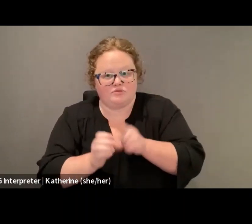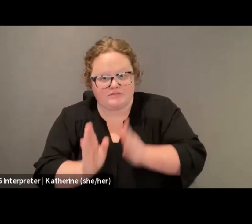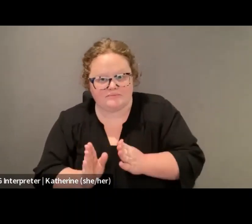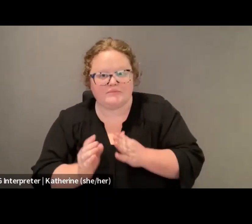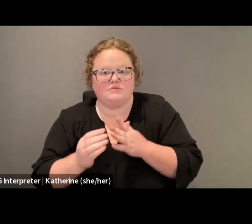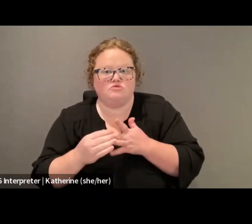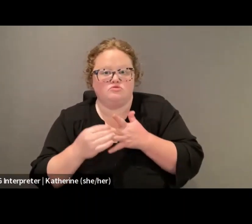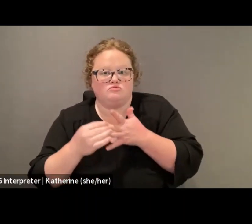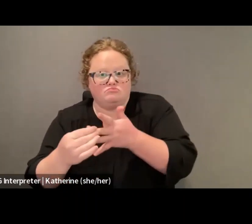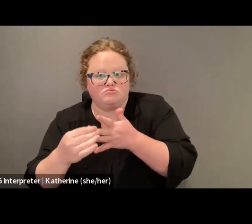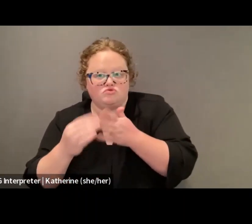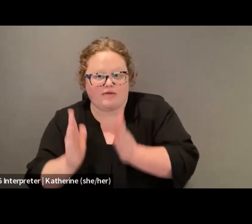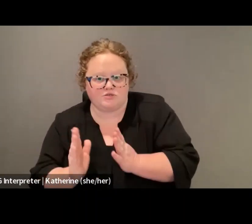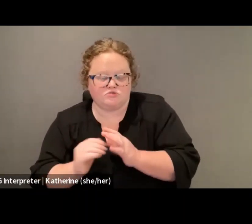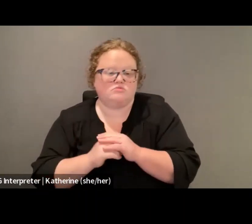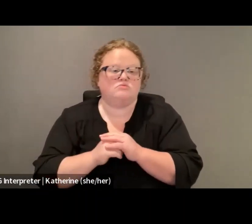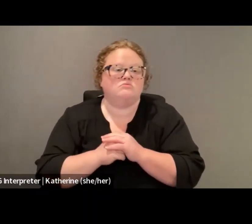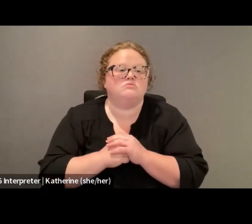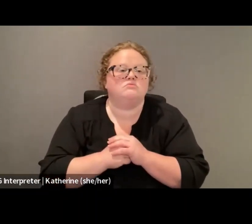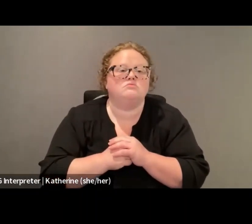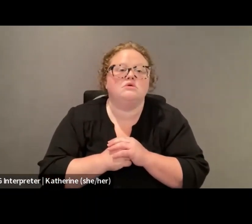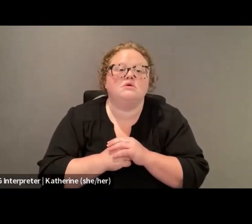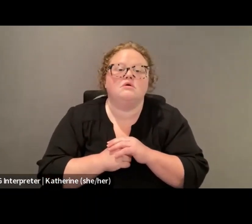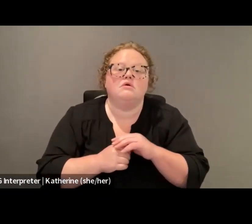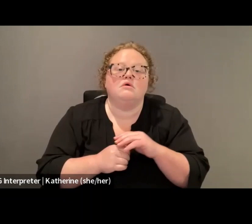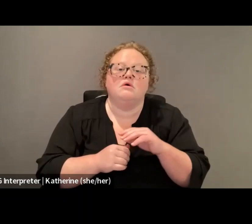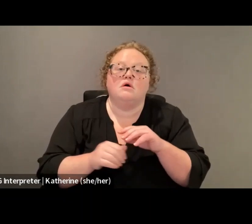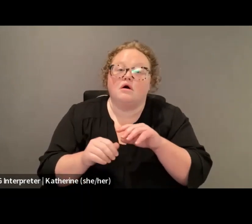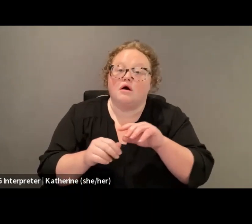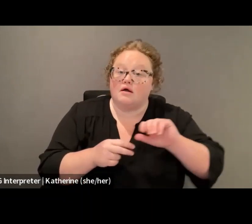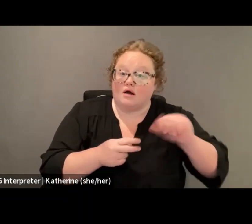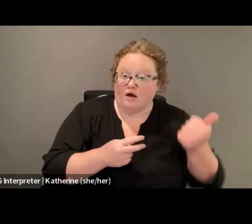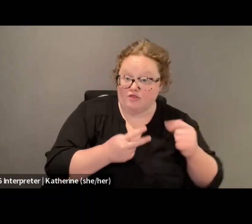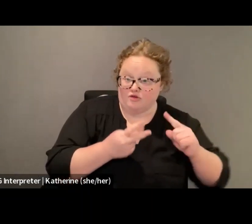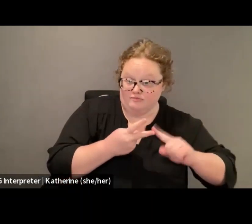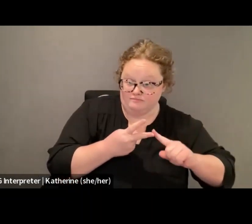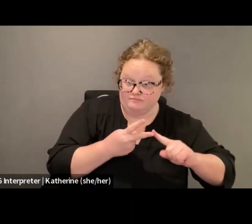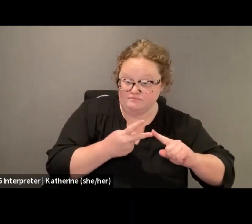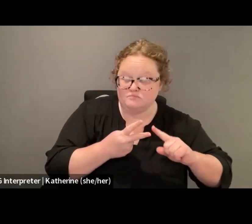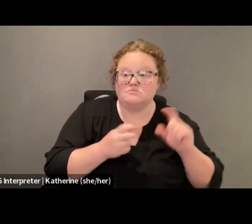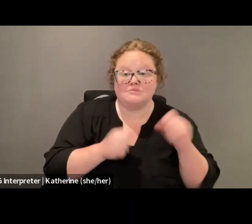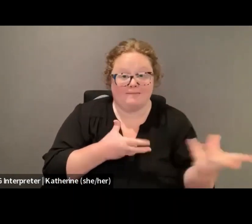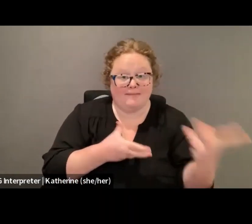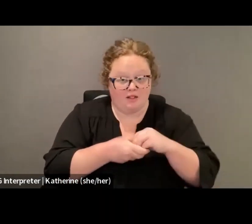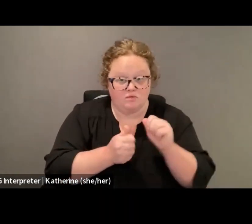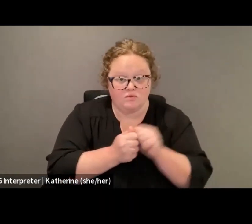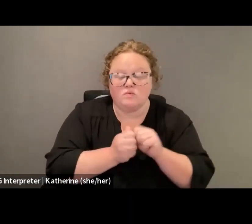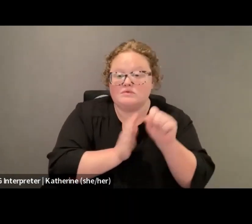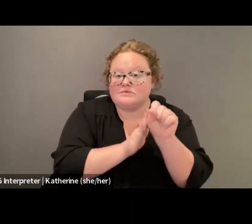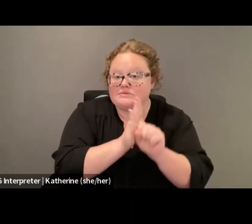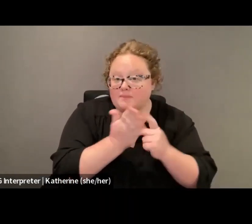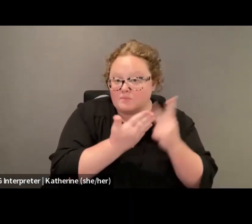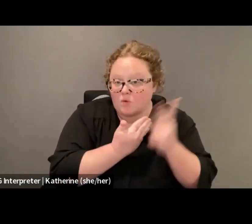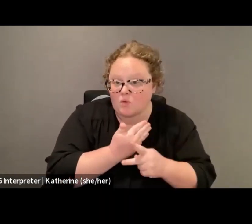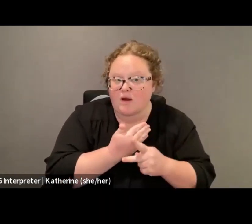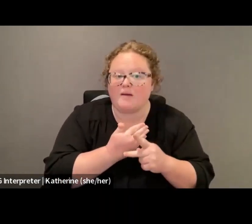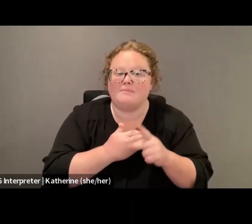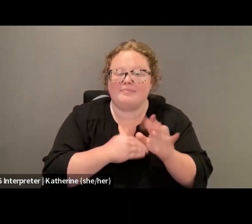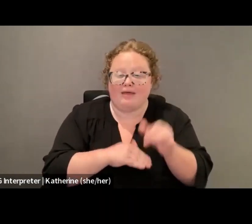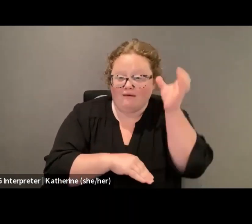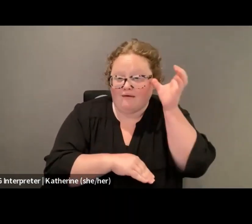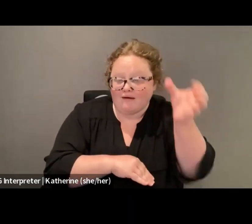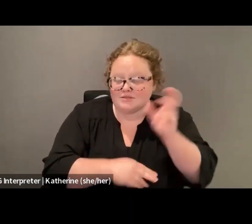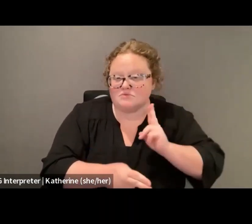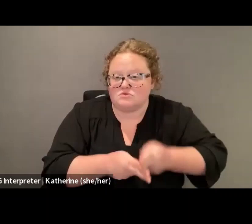But there's another component that states can choose to build into their programs as well. And this is the concept known as budget